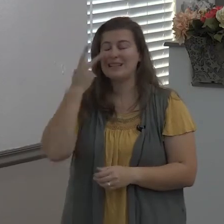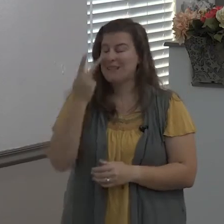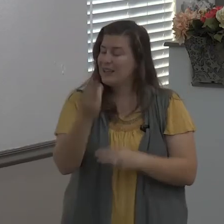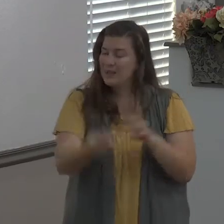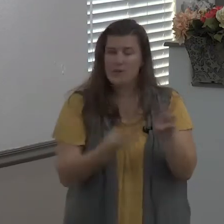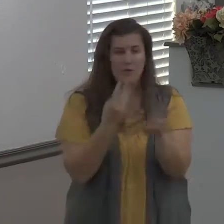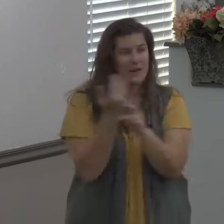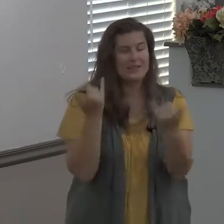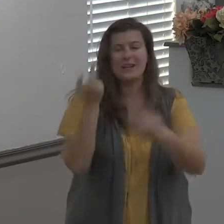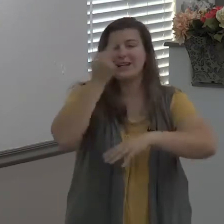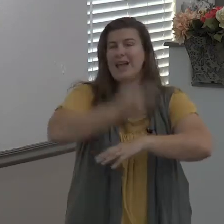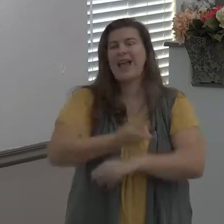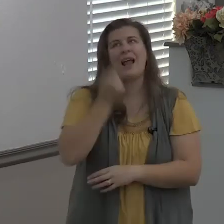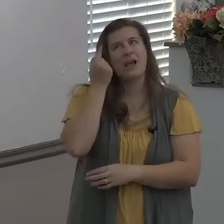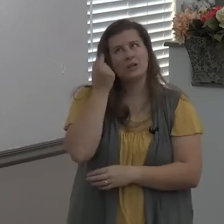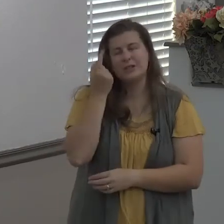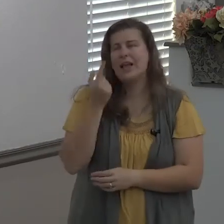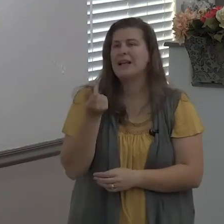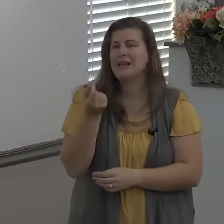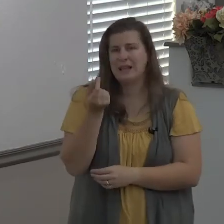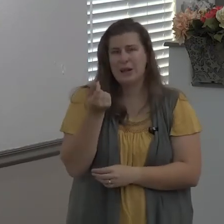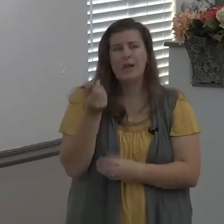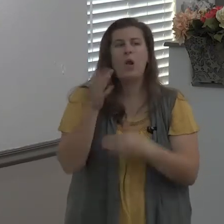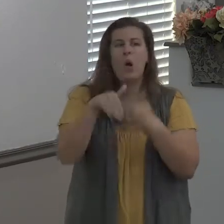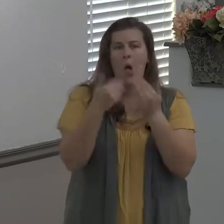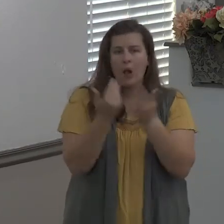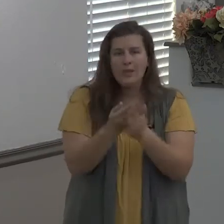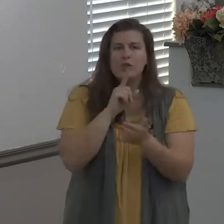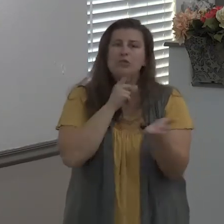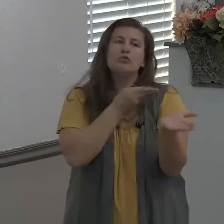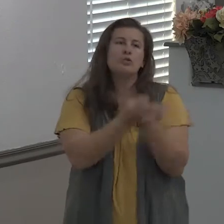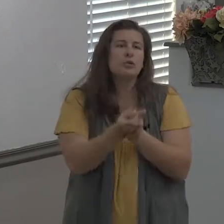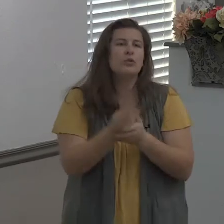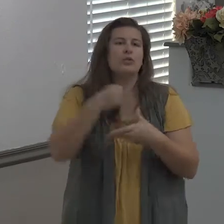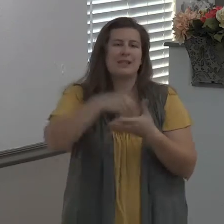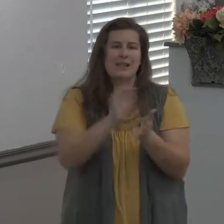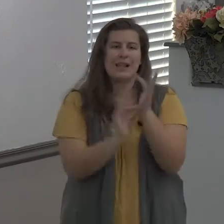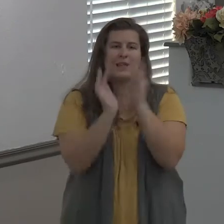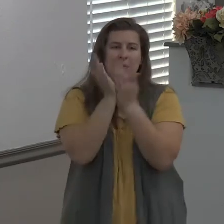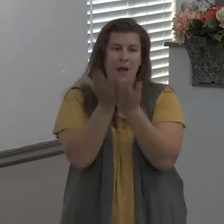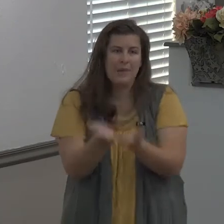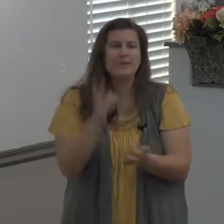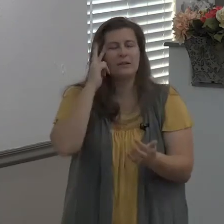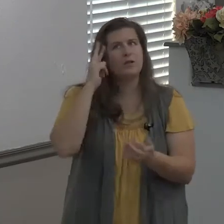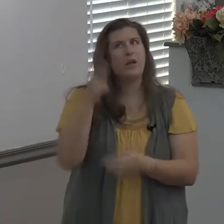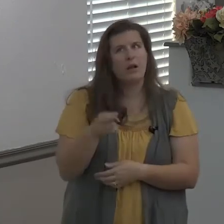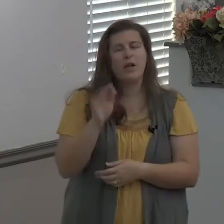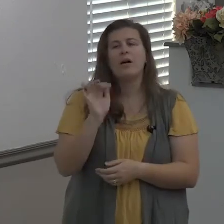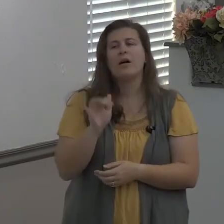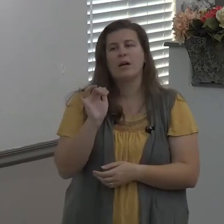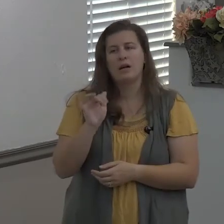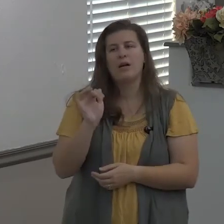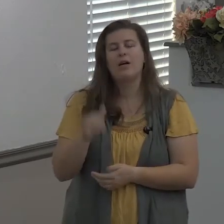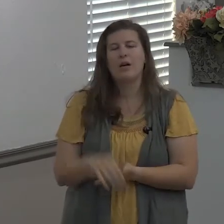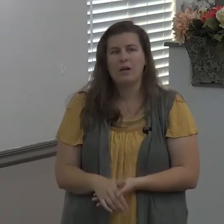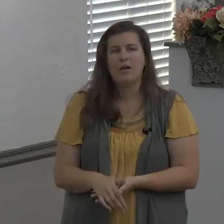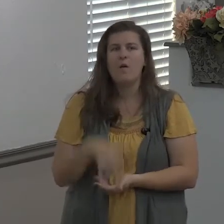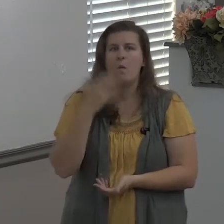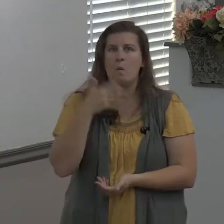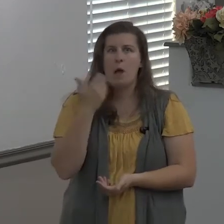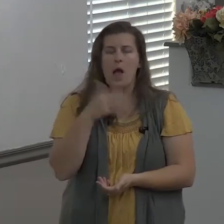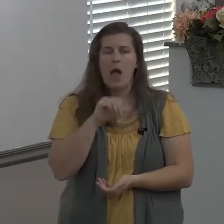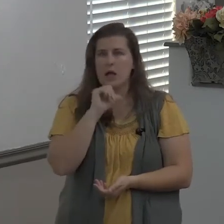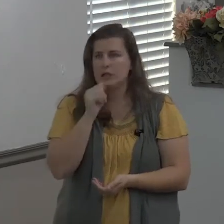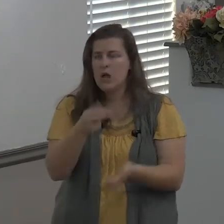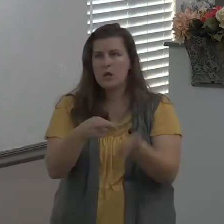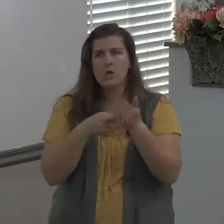know about you, but I believe it's coming quickly. I see the world today and I begin to understand all the truths in the Word of